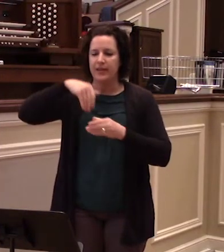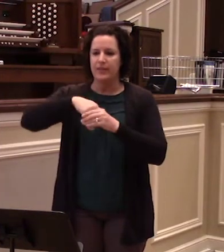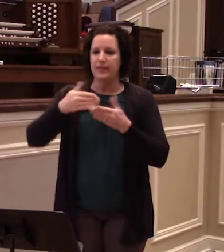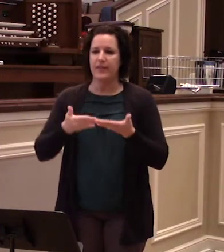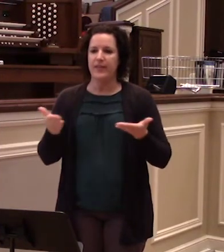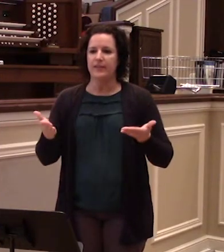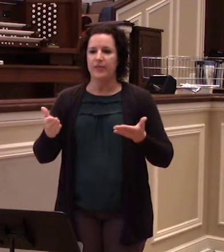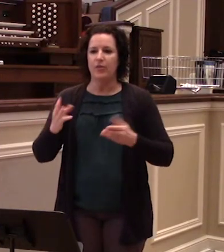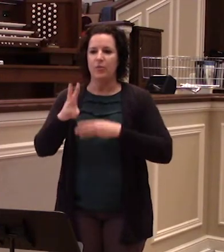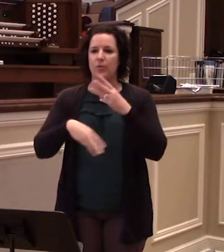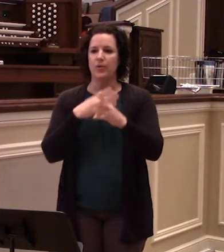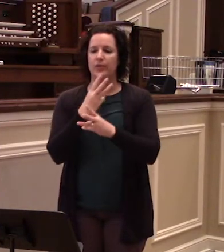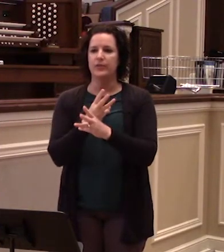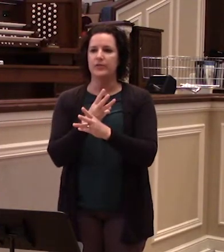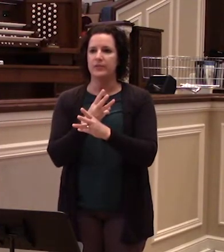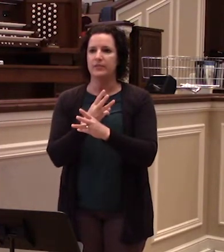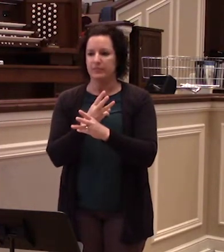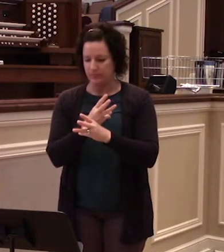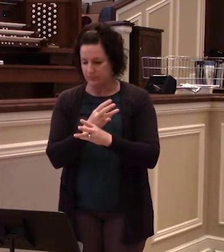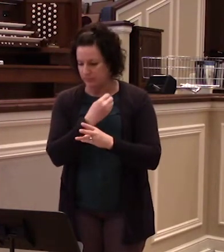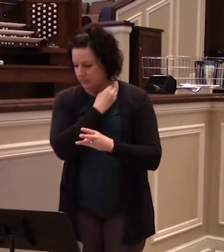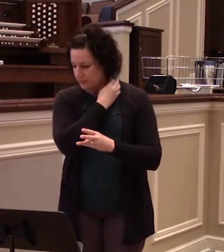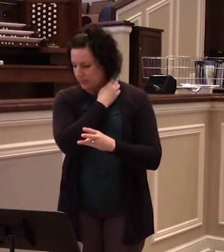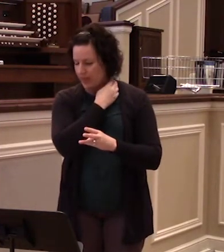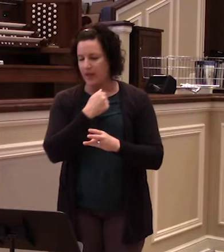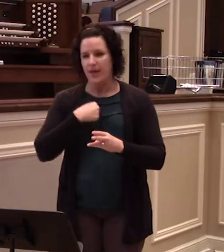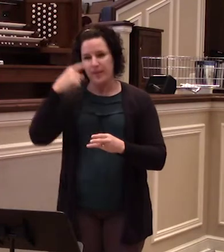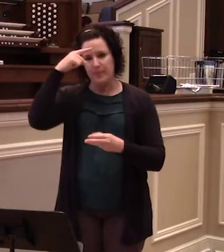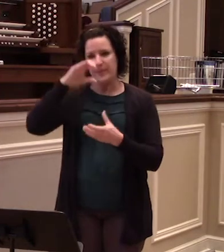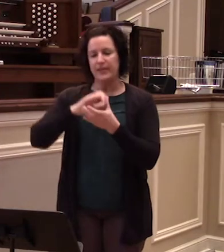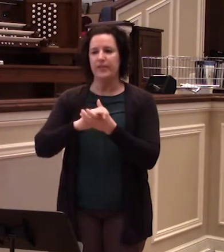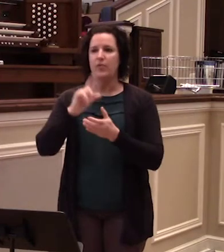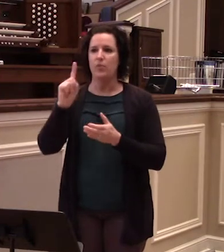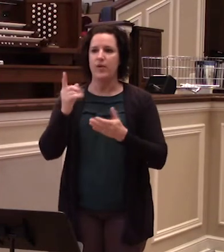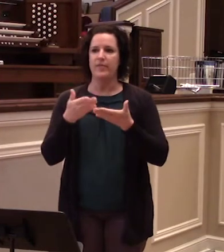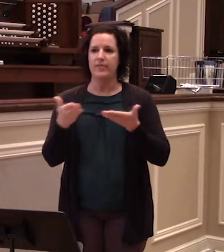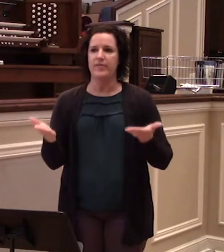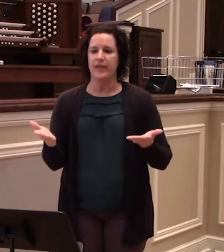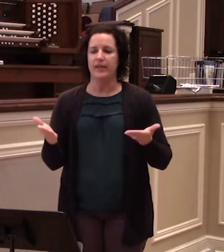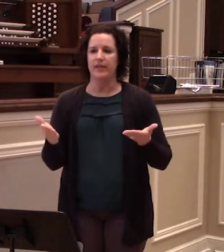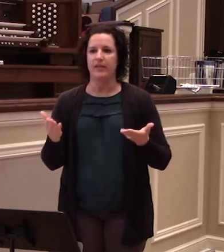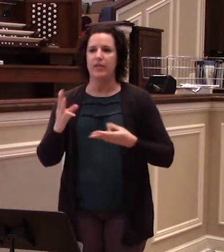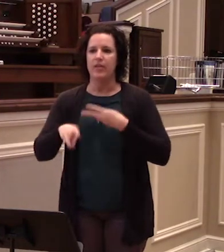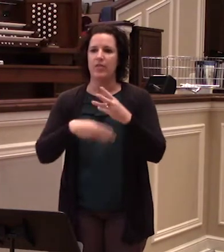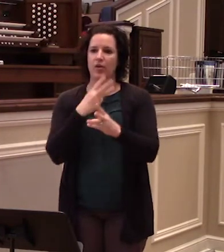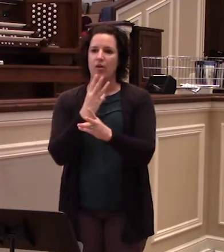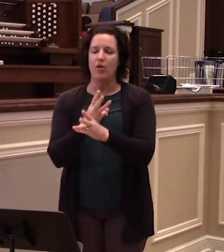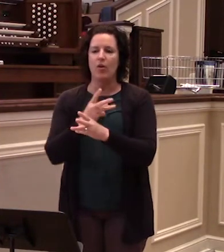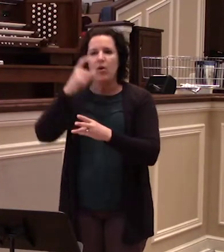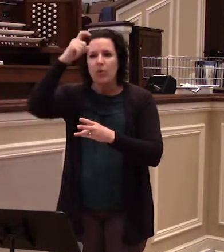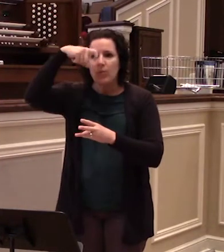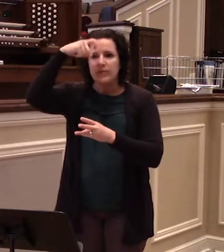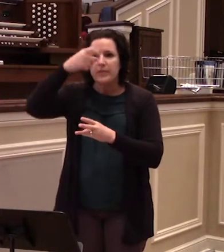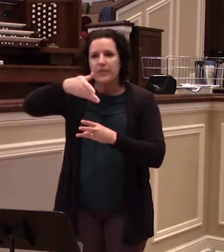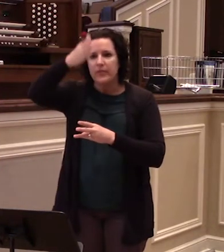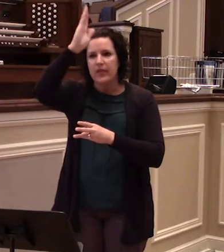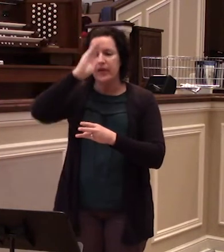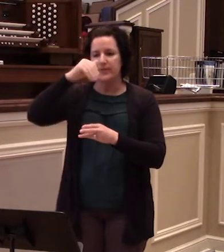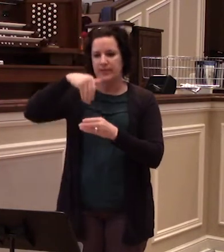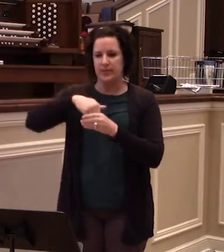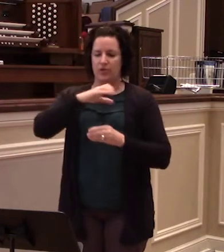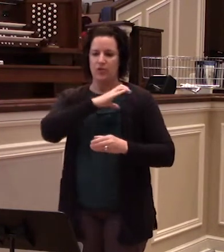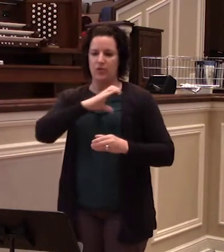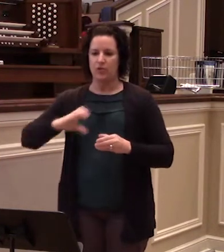someone who could be considered to be a fool, because I believe one thing. The whole wisdom of God is in